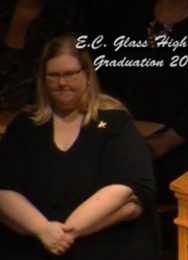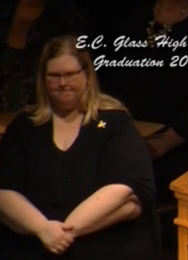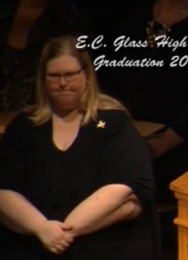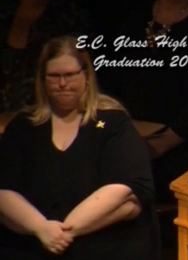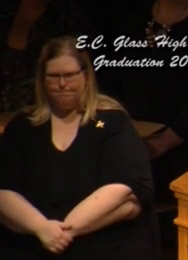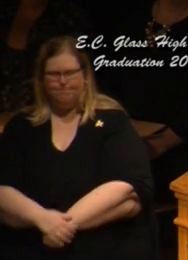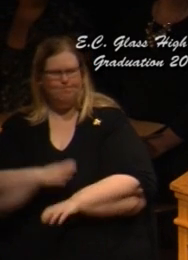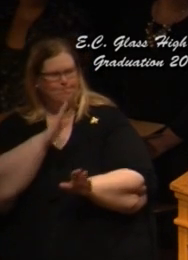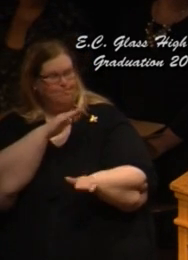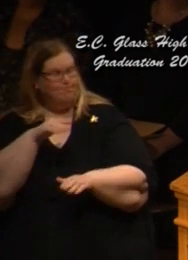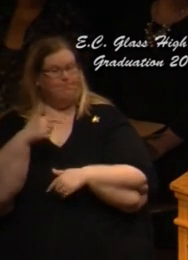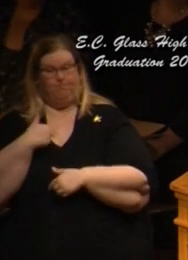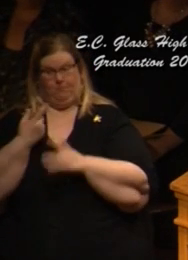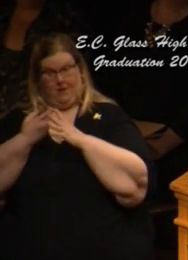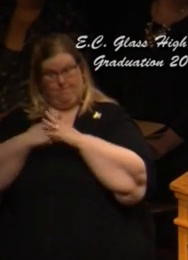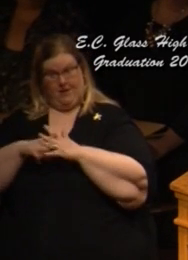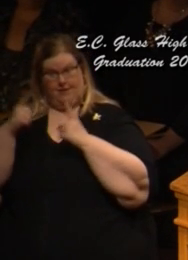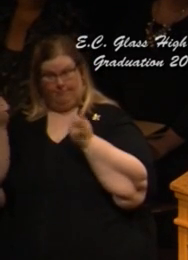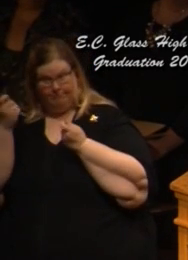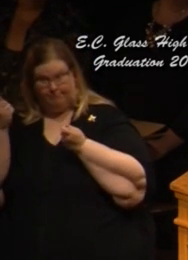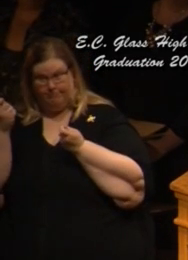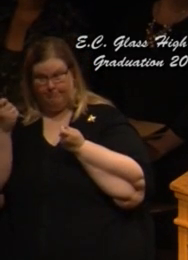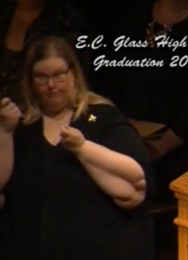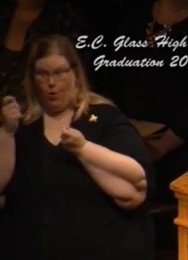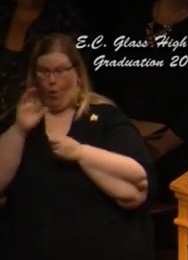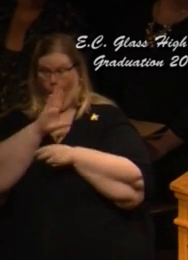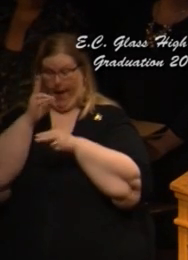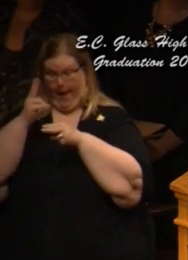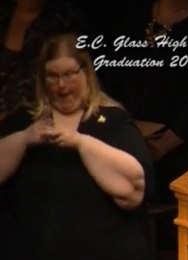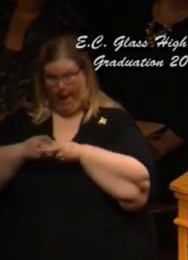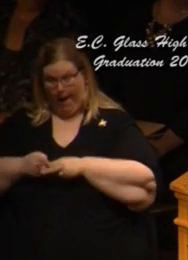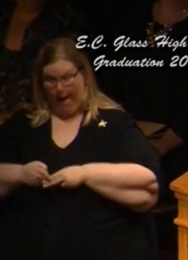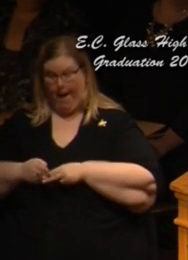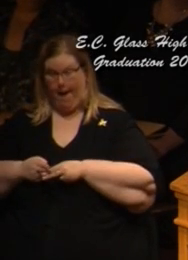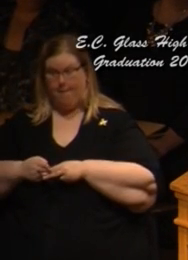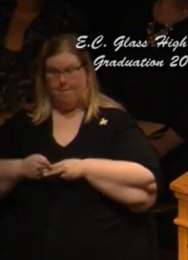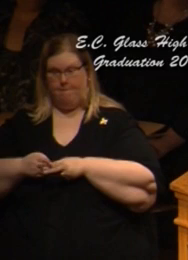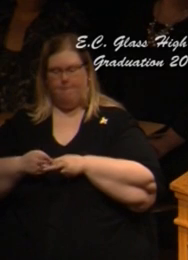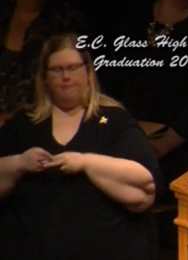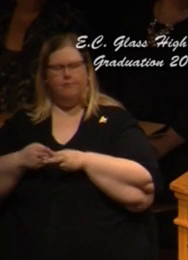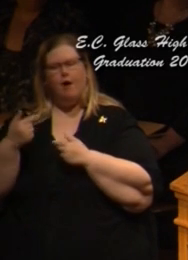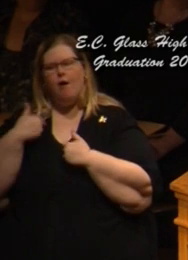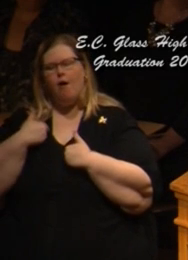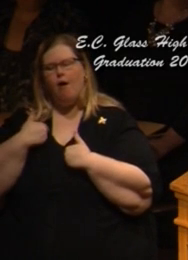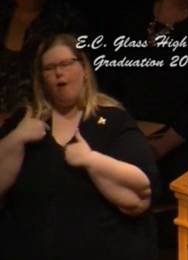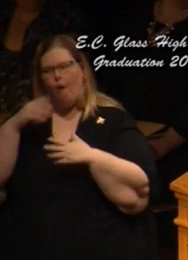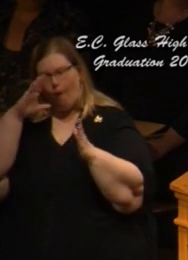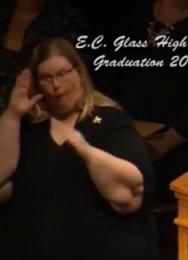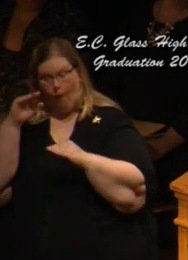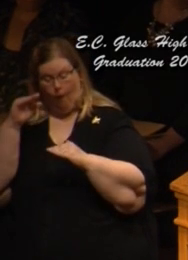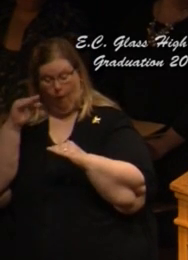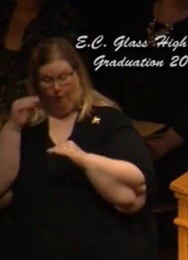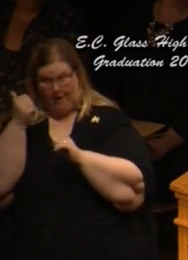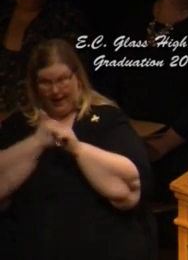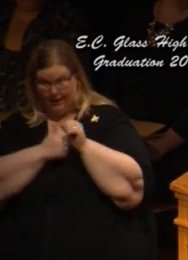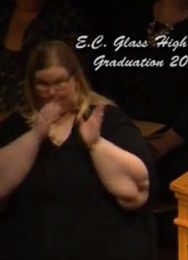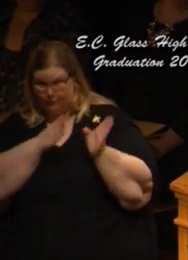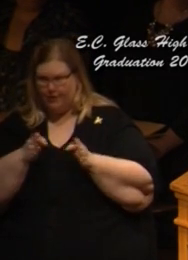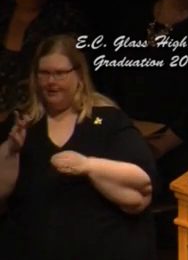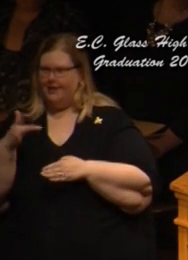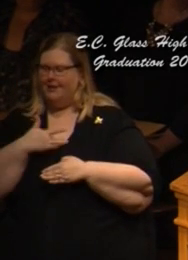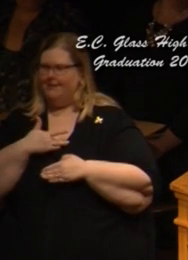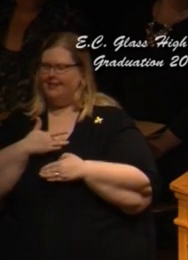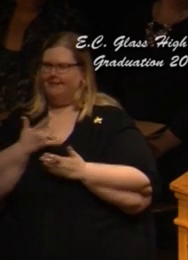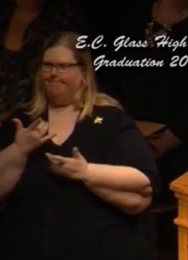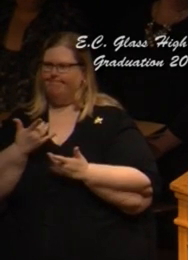Graduates, as we begin the ceremony and your names are called out one by one, I hope each and every one of you feels the